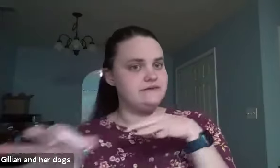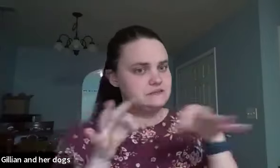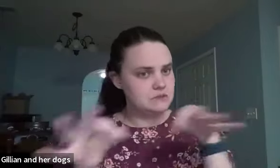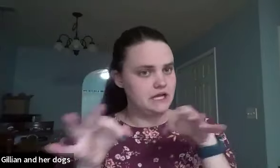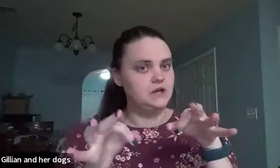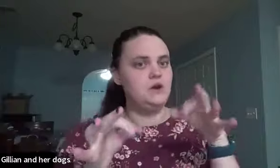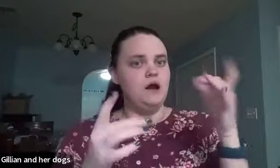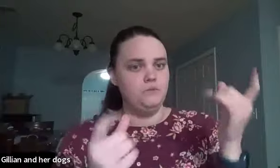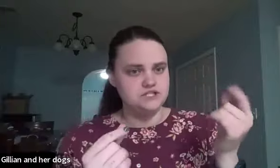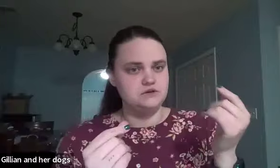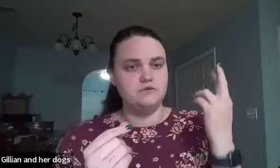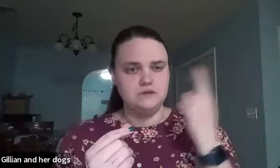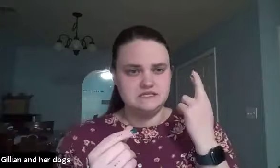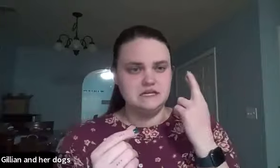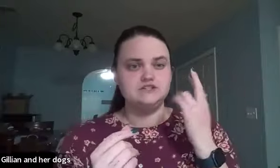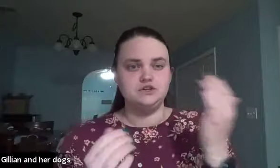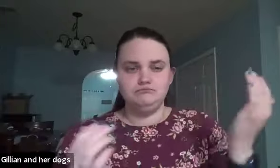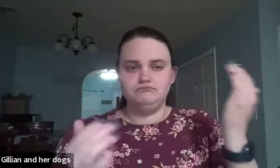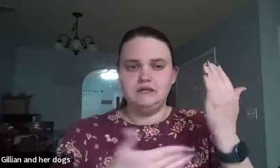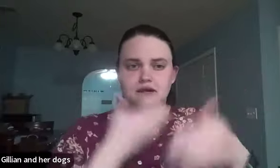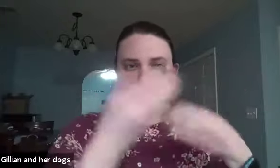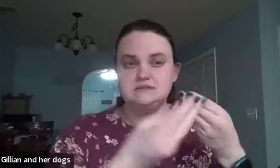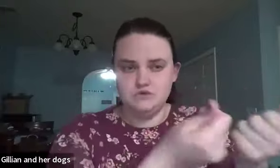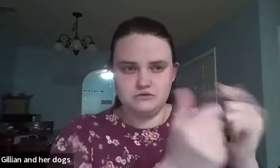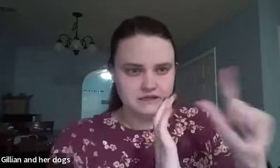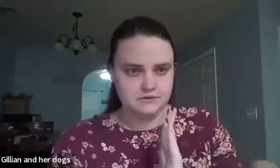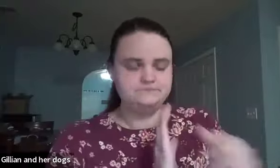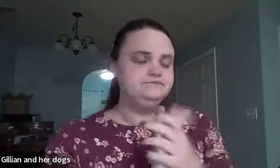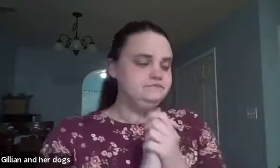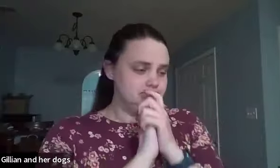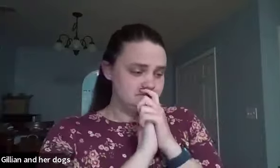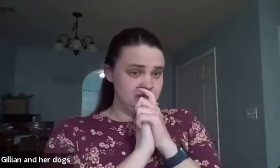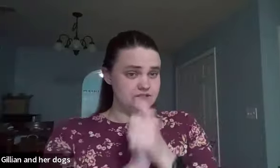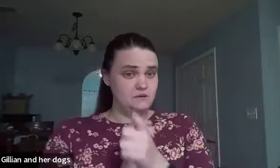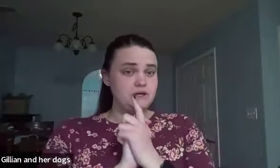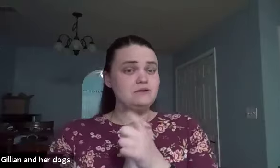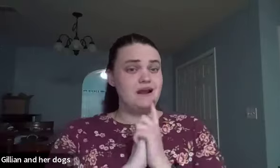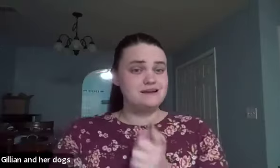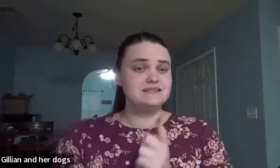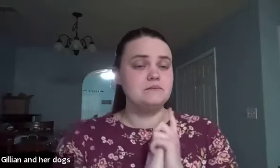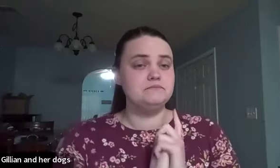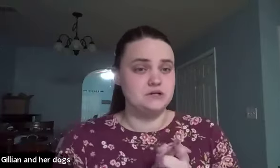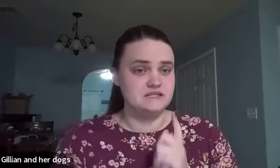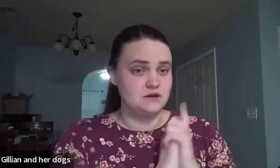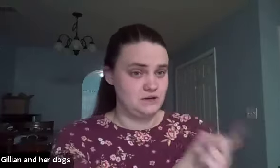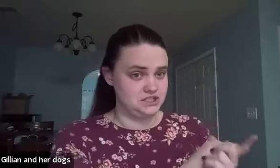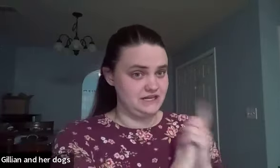kind of explain what you do in the reasoning so it comes smoother later. So when you are asking a person a question